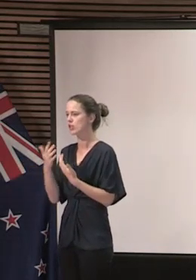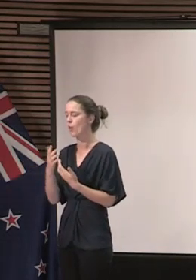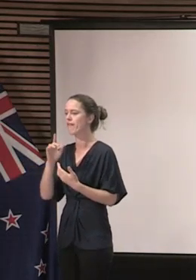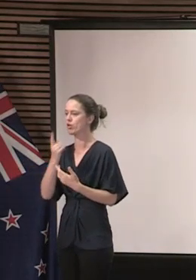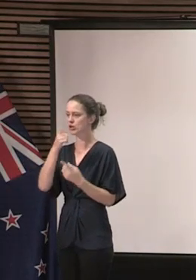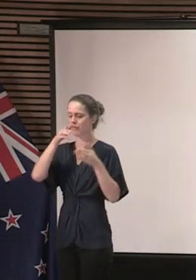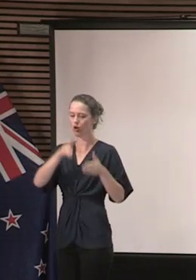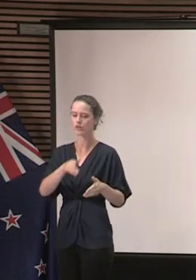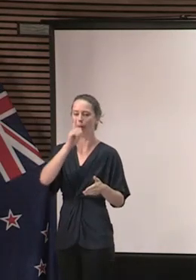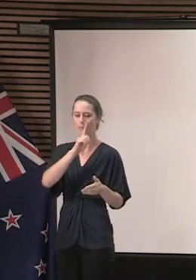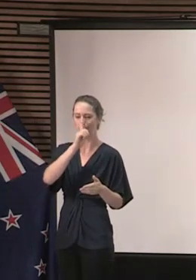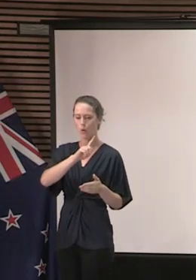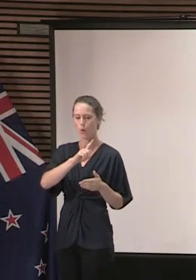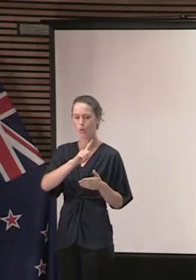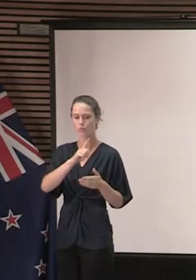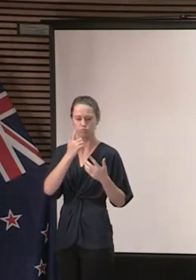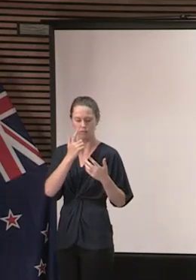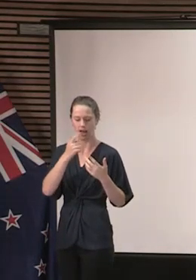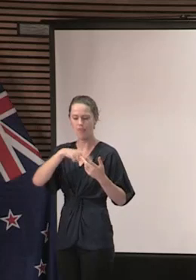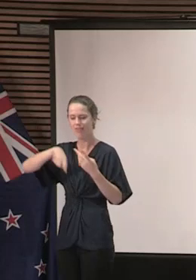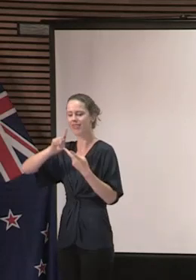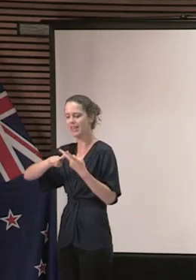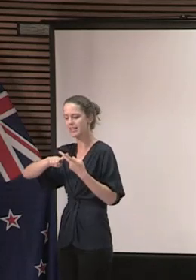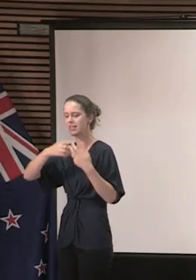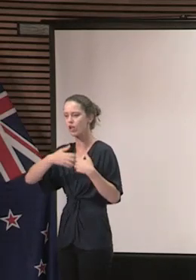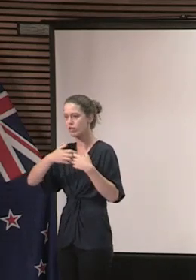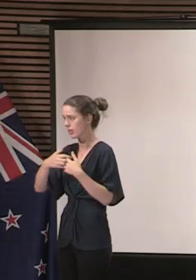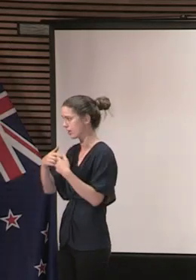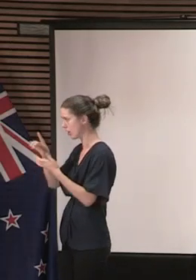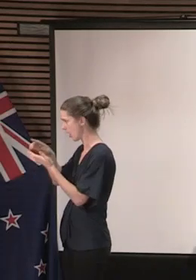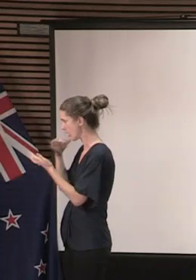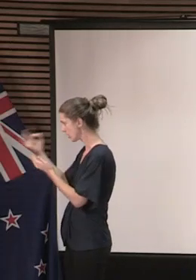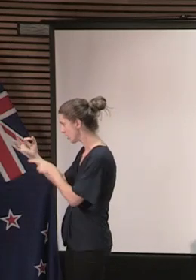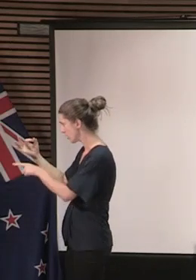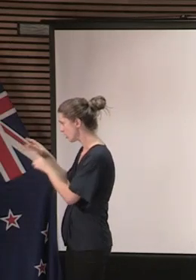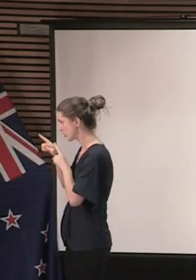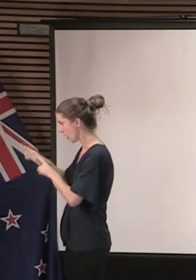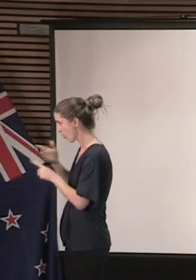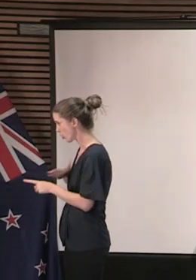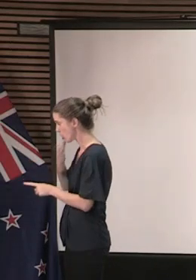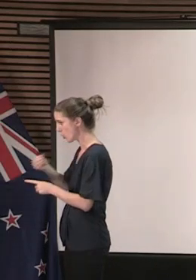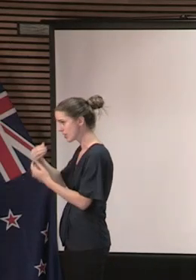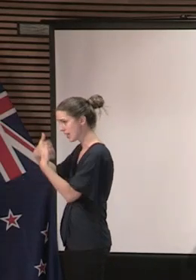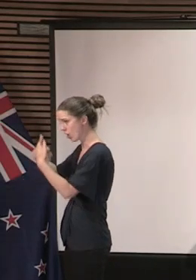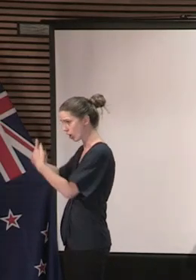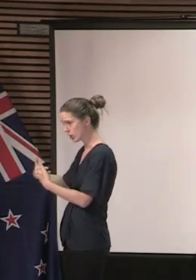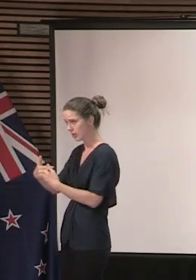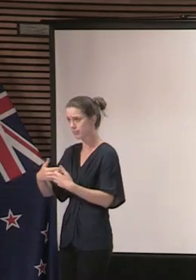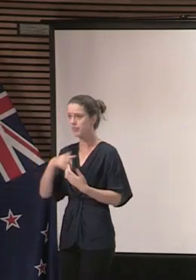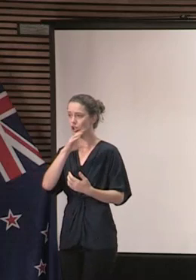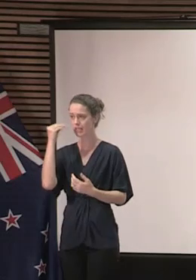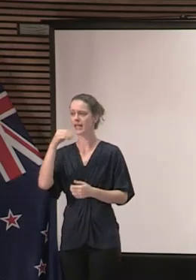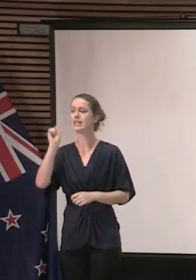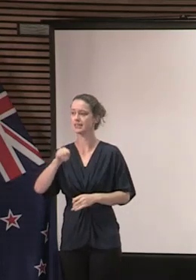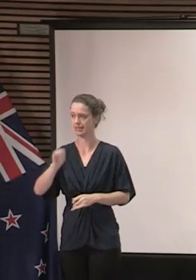people supplemented by technology. Yes, Technological. we are, and we are still pursuing that, and we continue to do work on that, but it will not